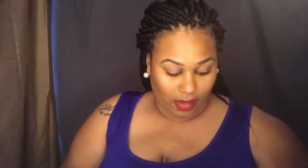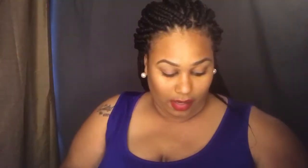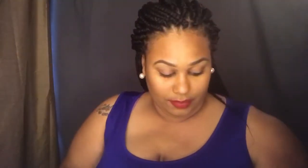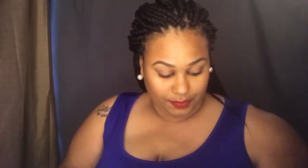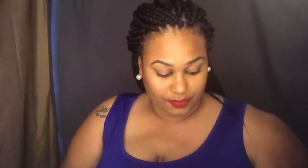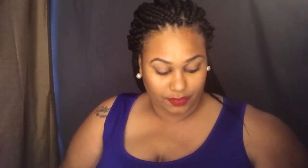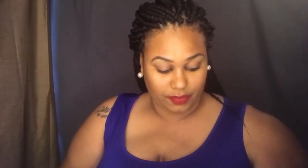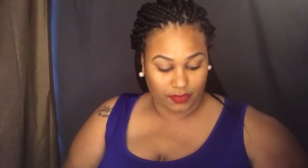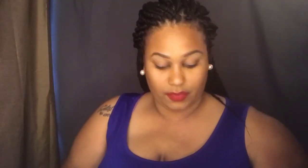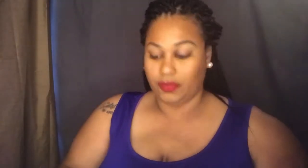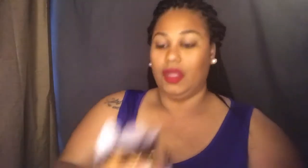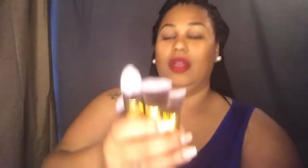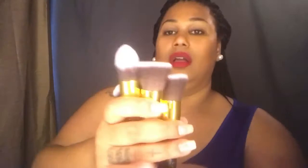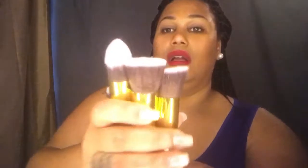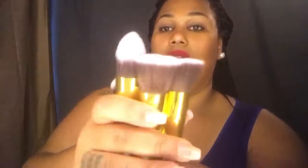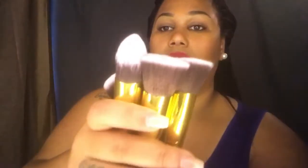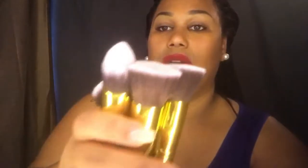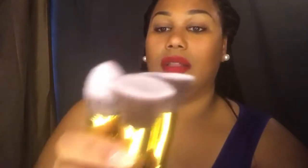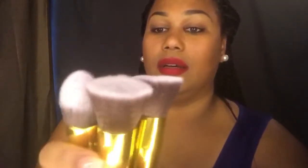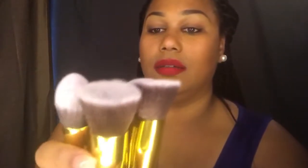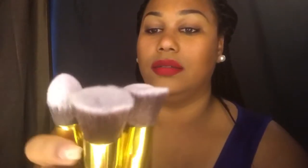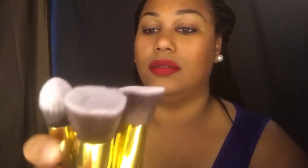on. Look at